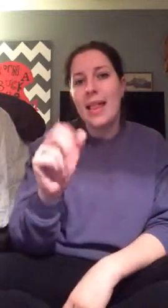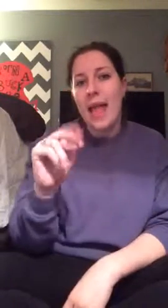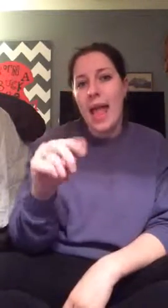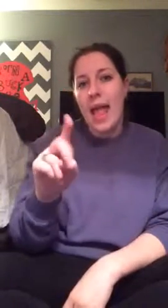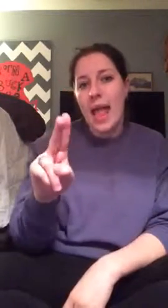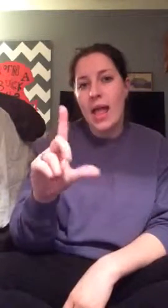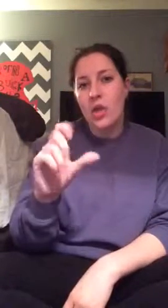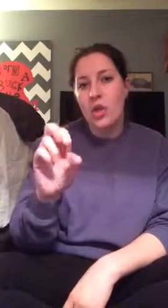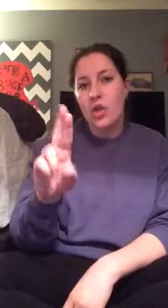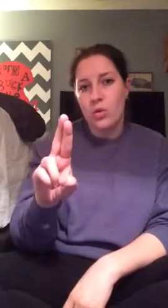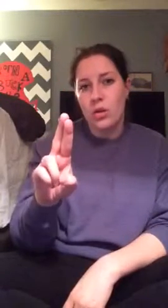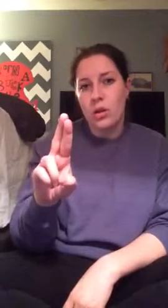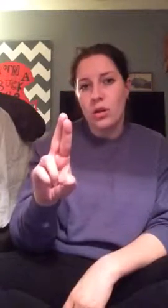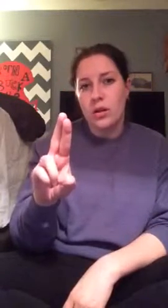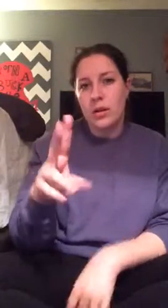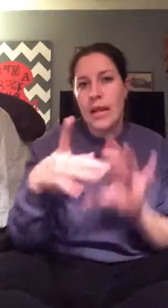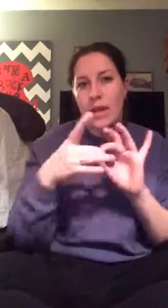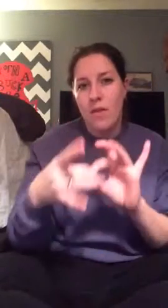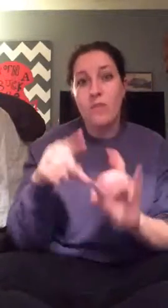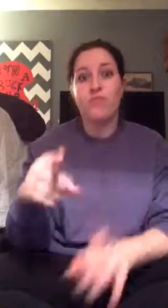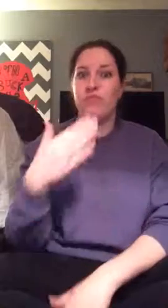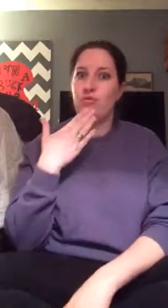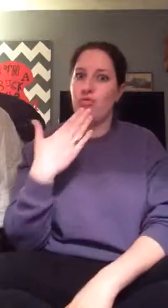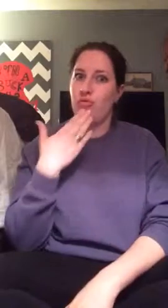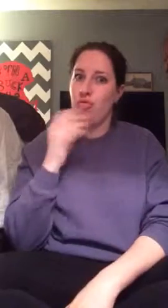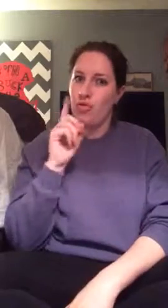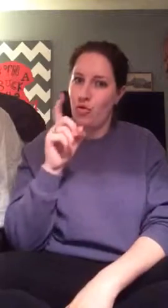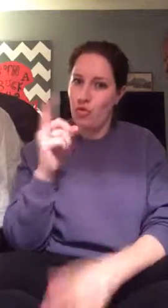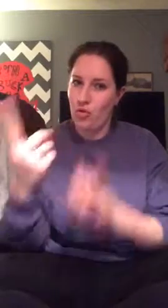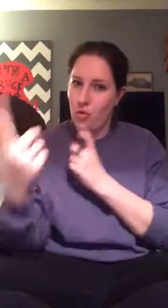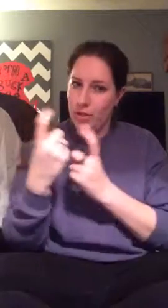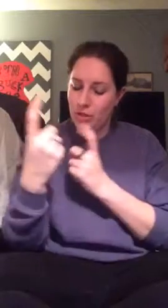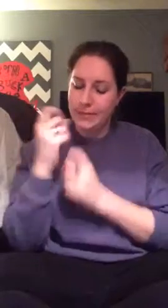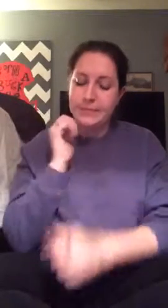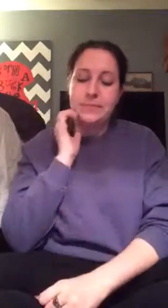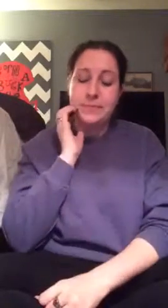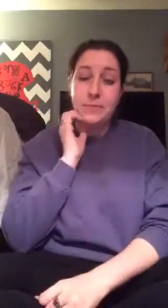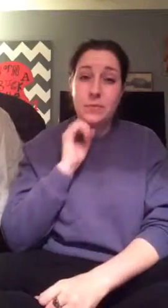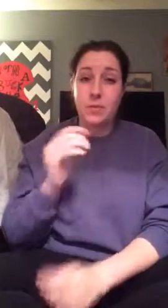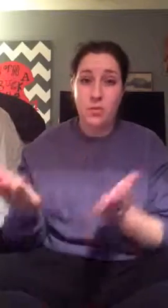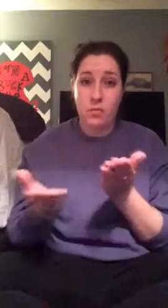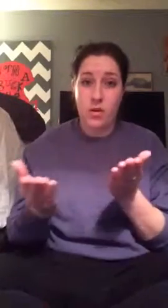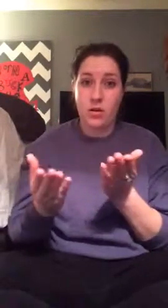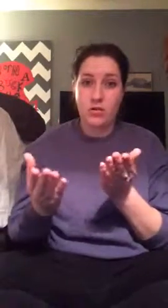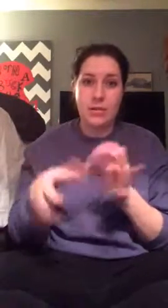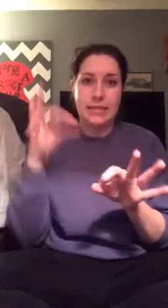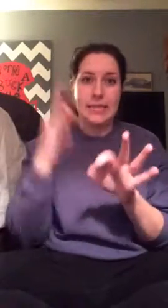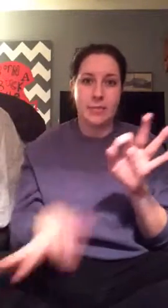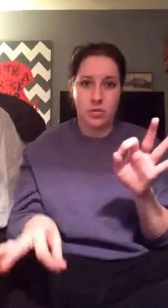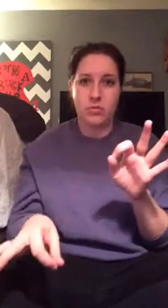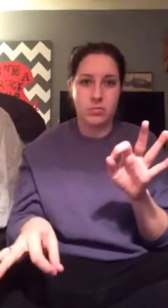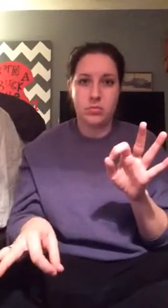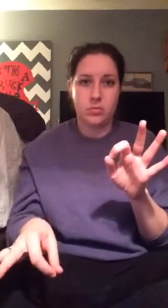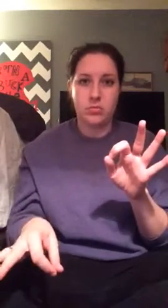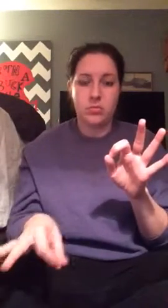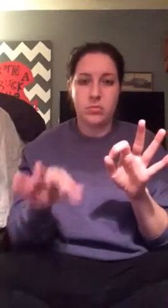process? Oh, this is a very, very good question. So, as I said, here they're just simplifying. You receive the input,